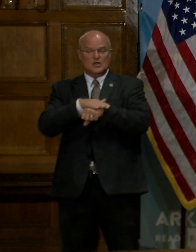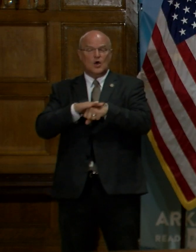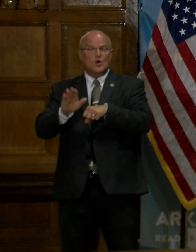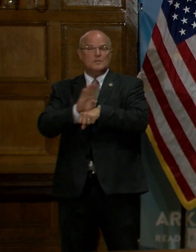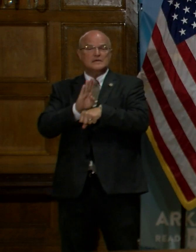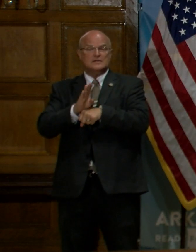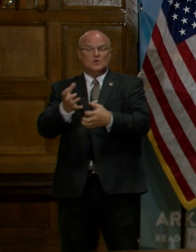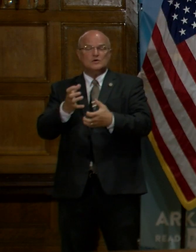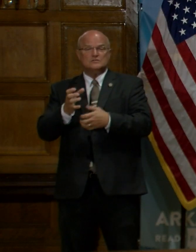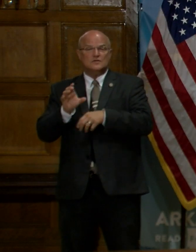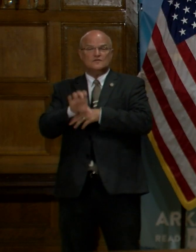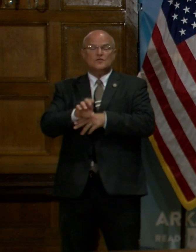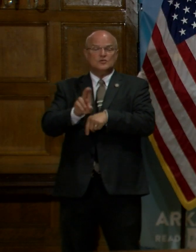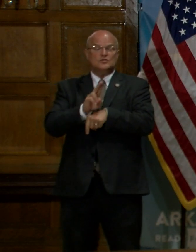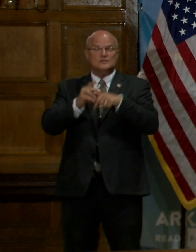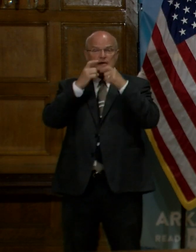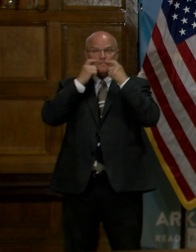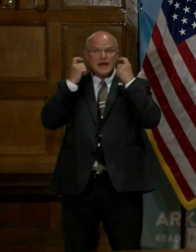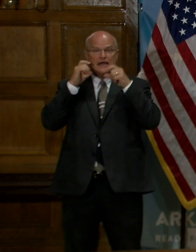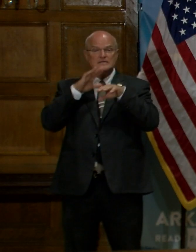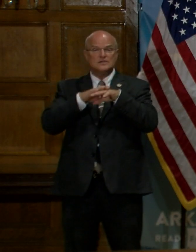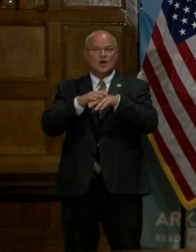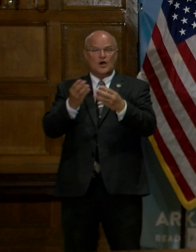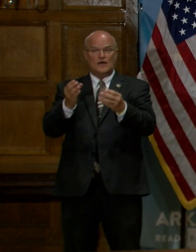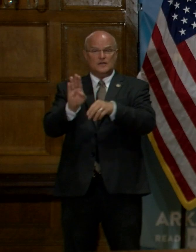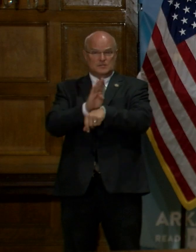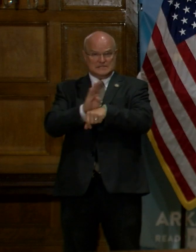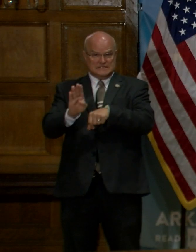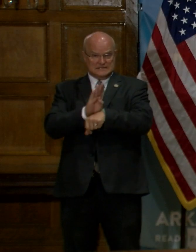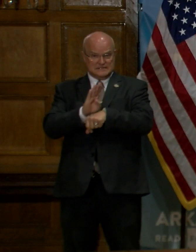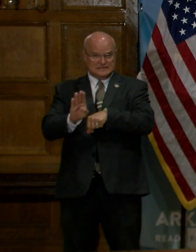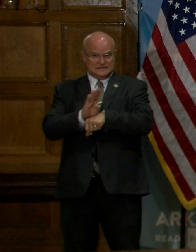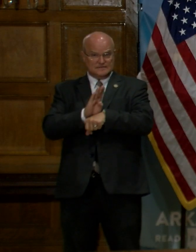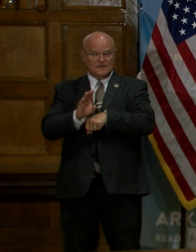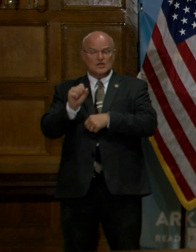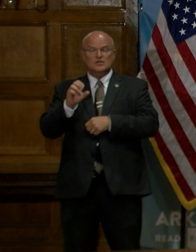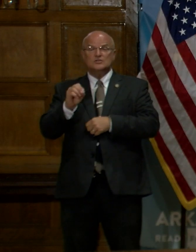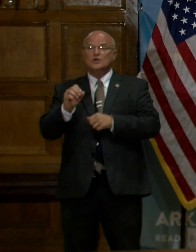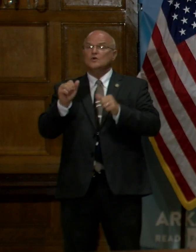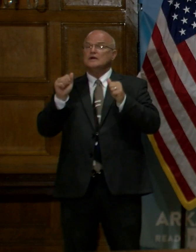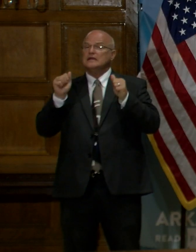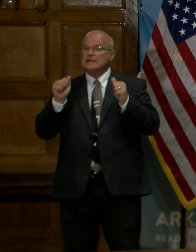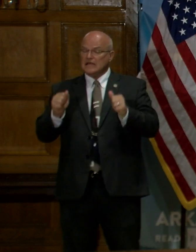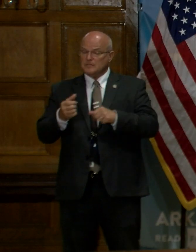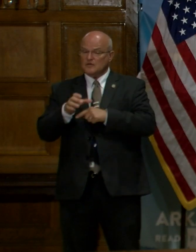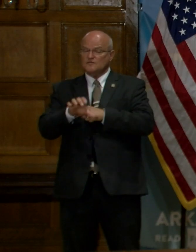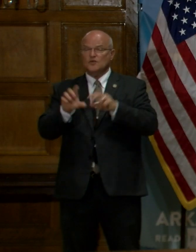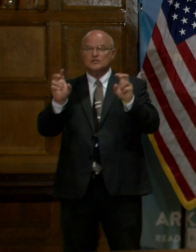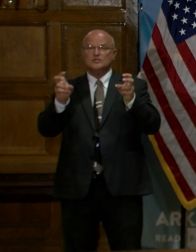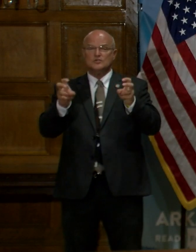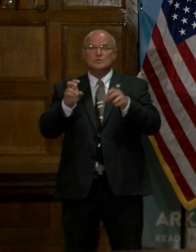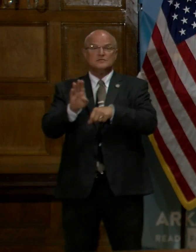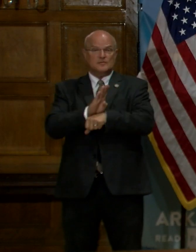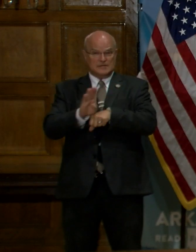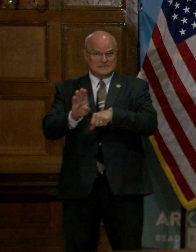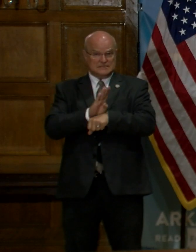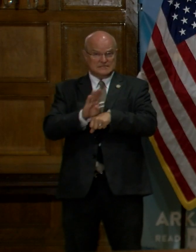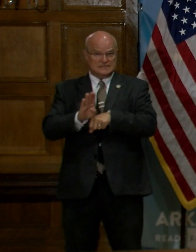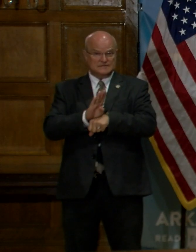that wish to enforce the use of masks upon their premises. And so it can be enforced in terms of a